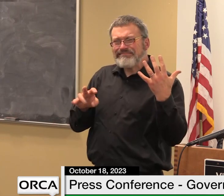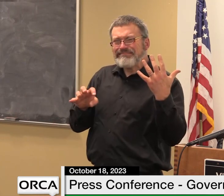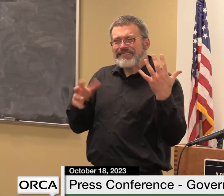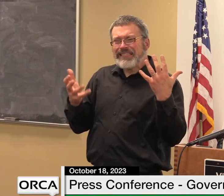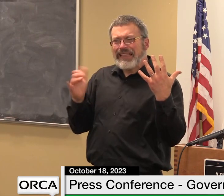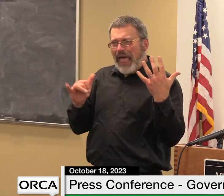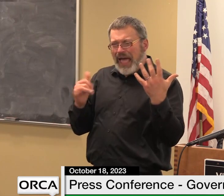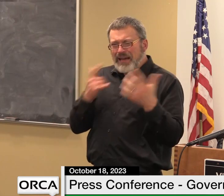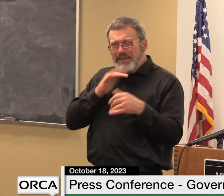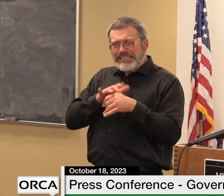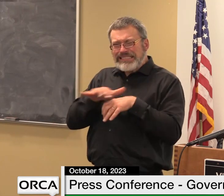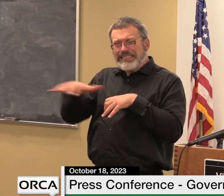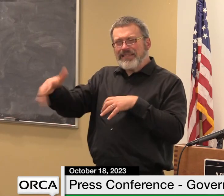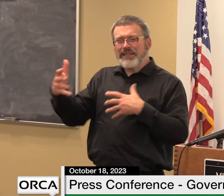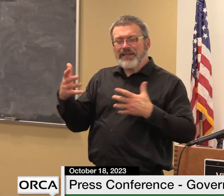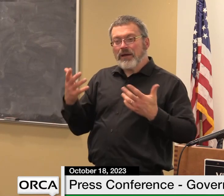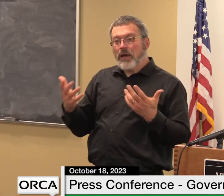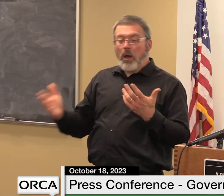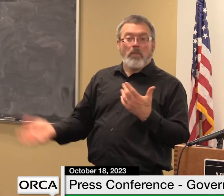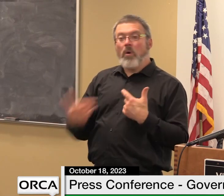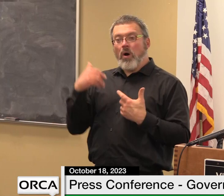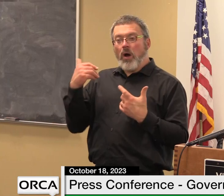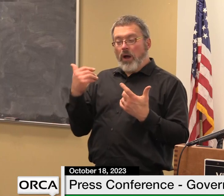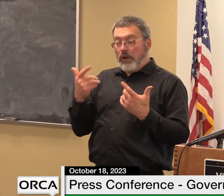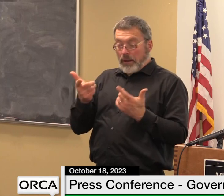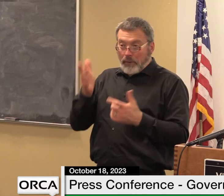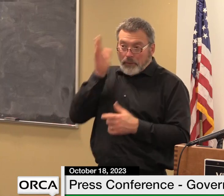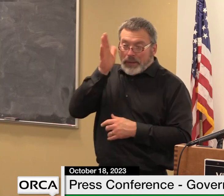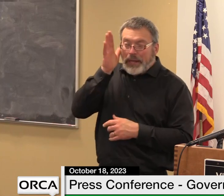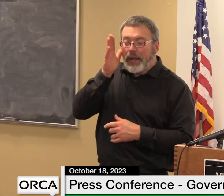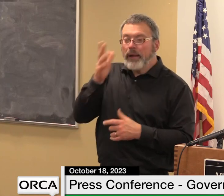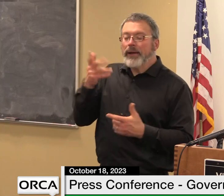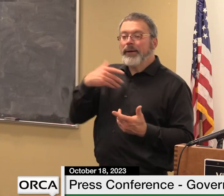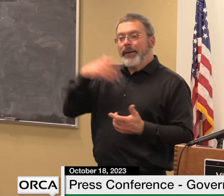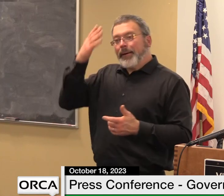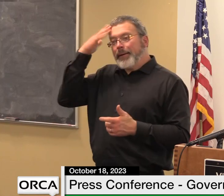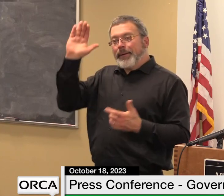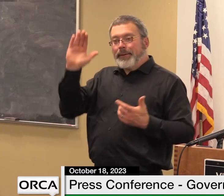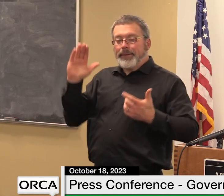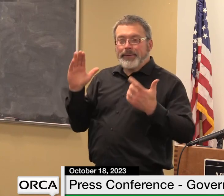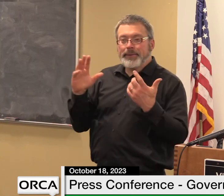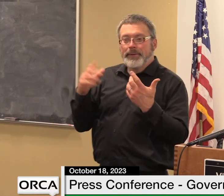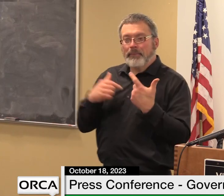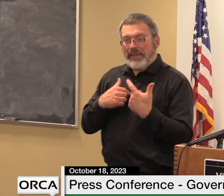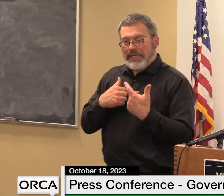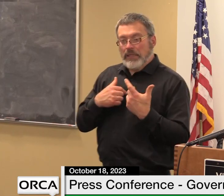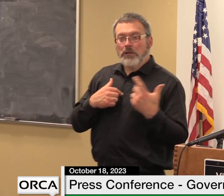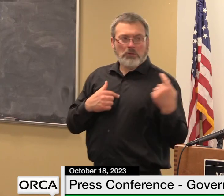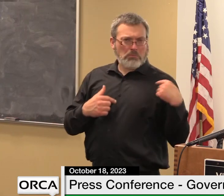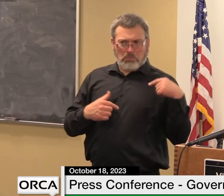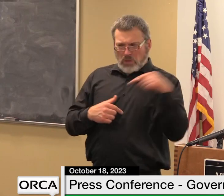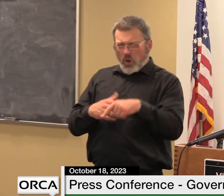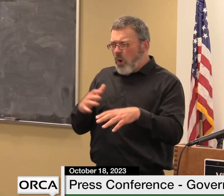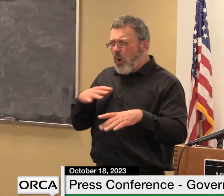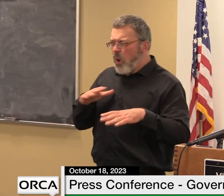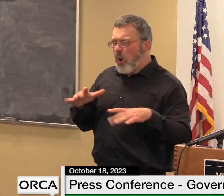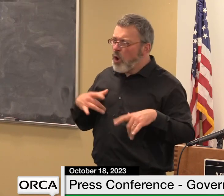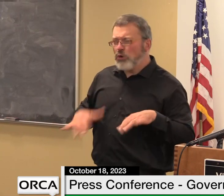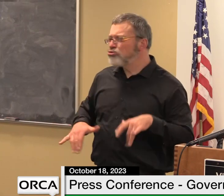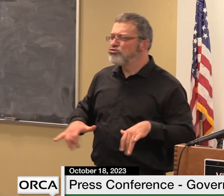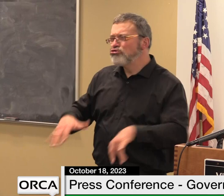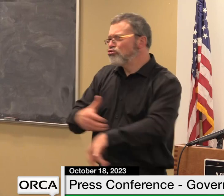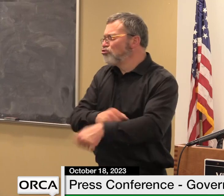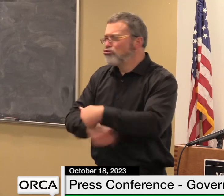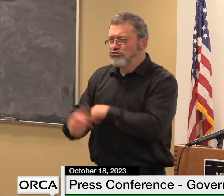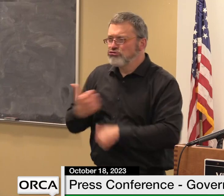don't know as they're going to do it, but from my perspective, that's what I'd be working on. And maybe they are. I don't know. What does this tell you about the state